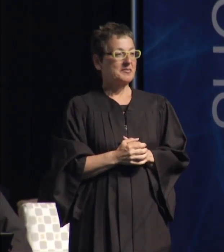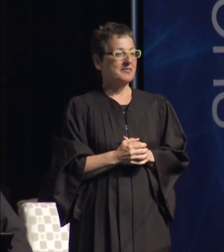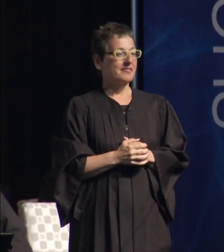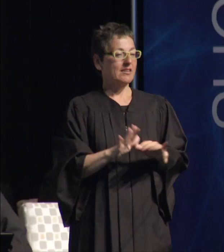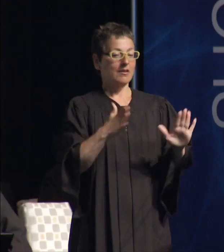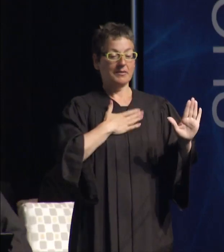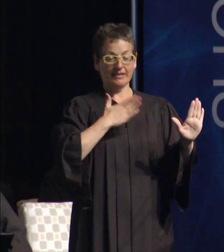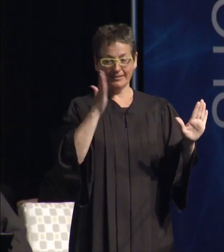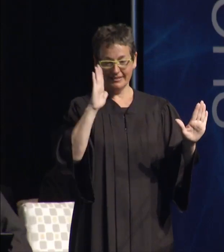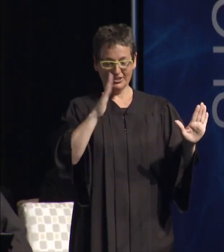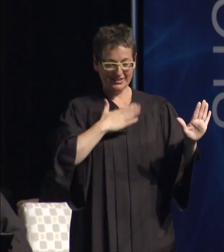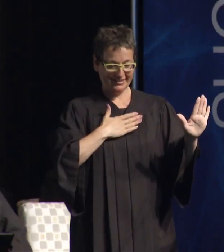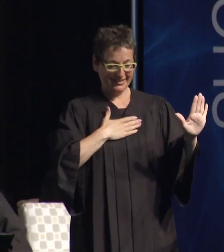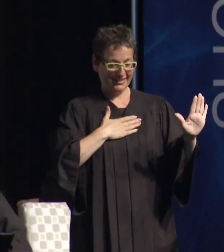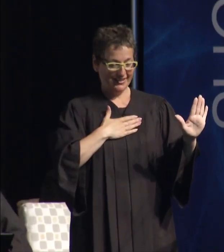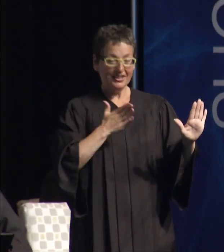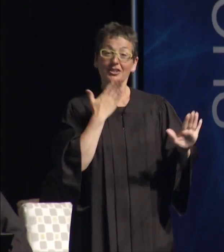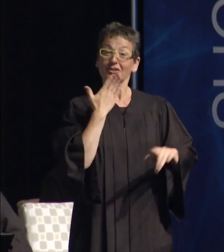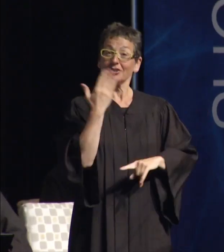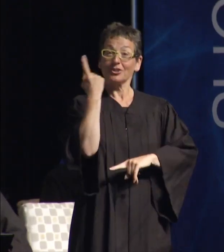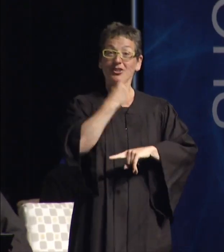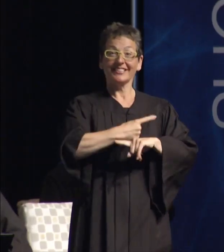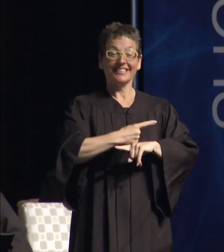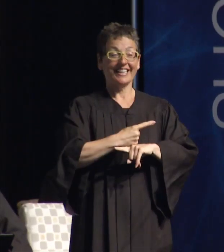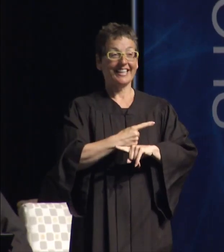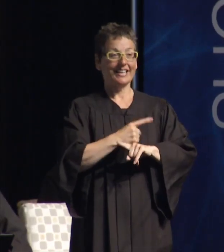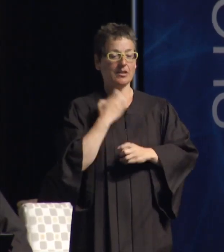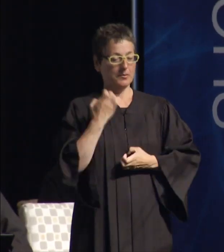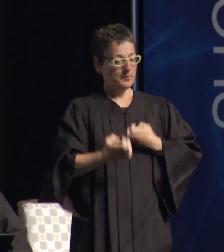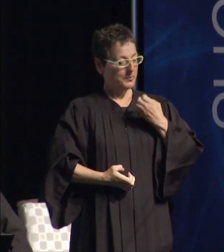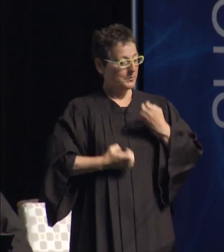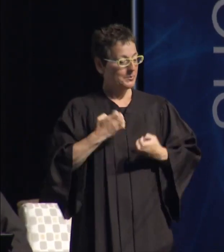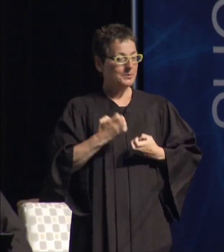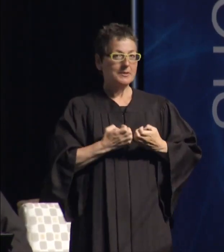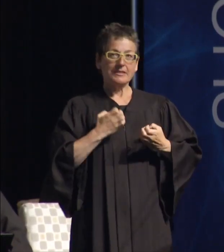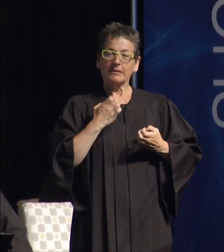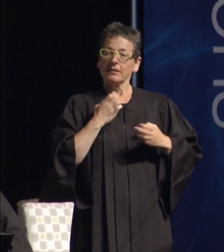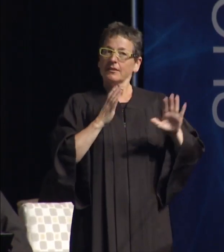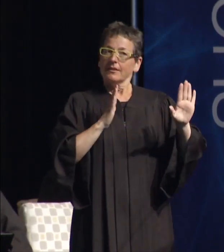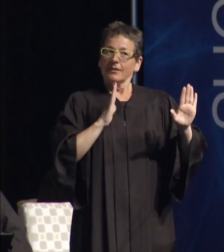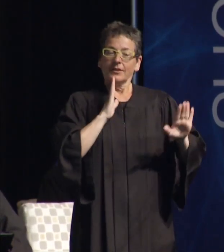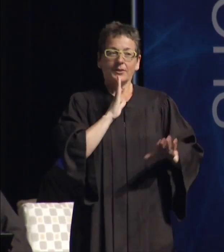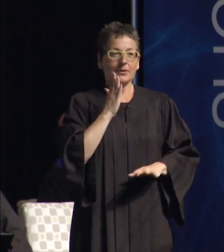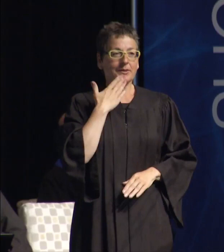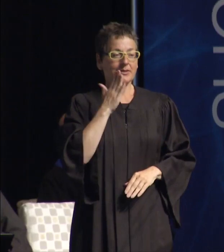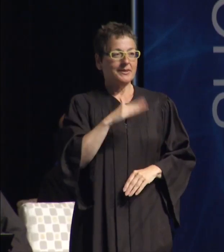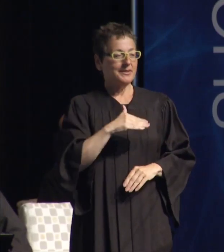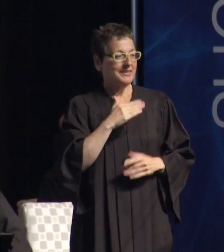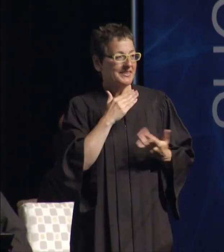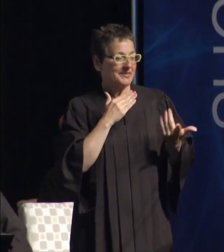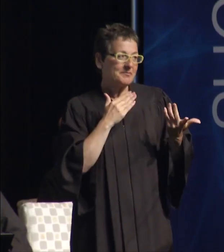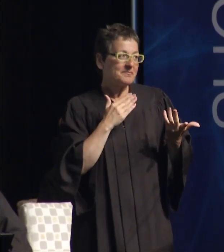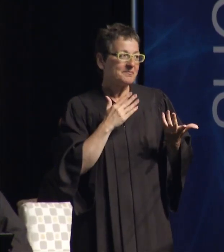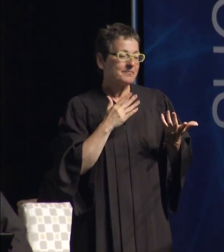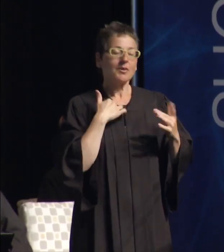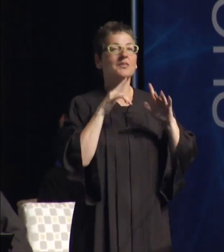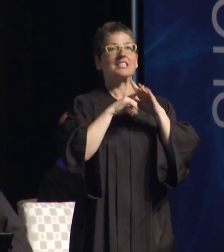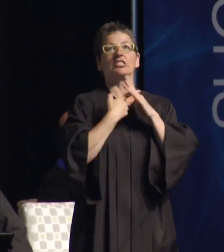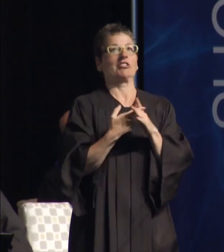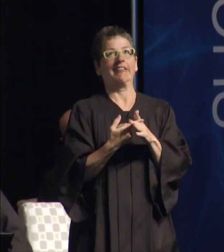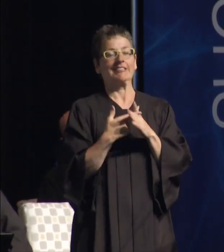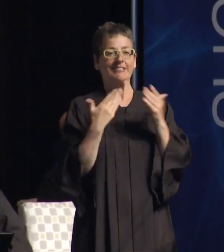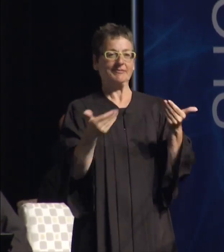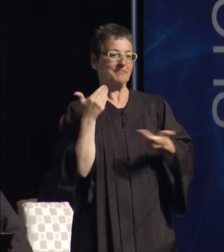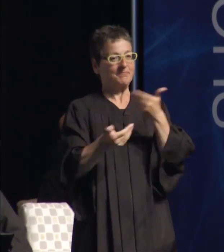Oh my goodness. It's been a good day, emotional day, but just to get started, let's get it out